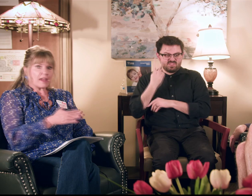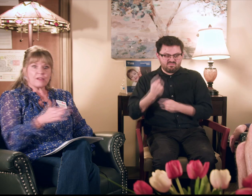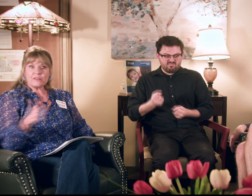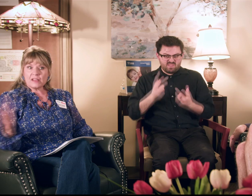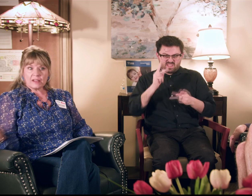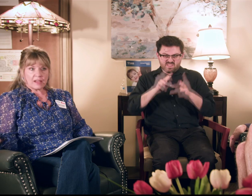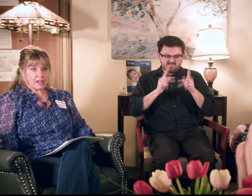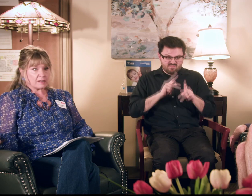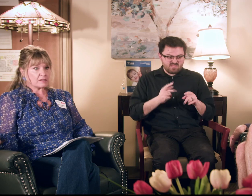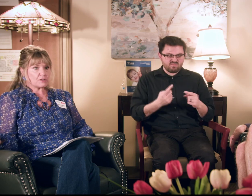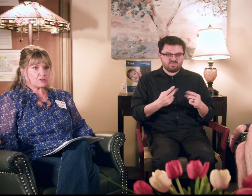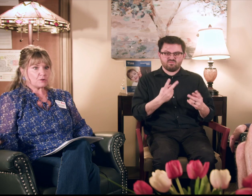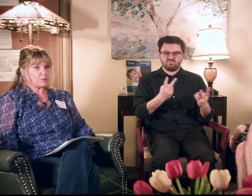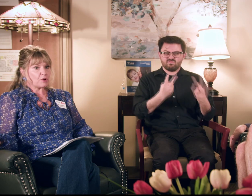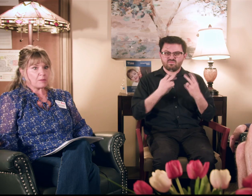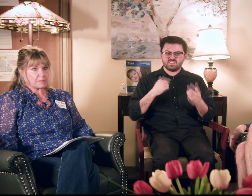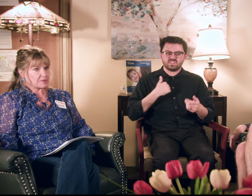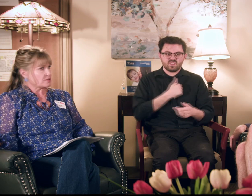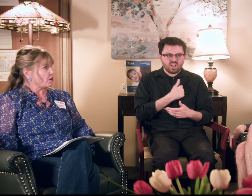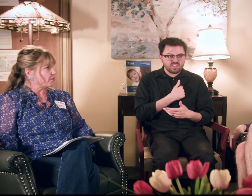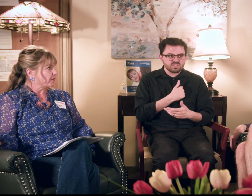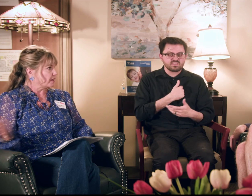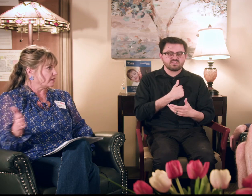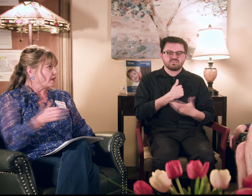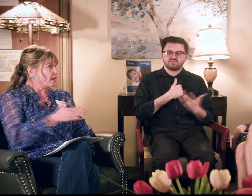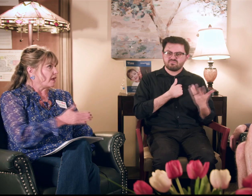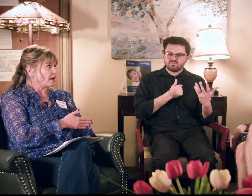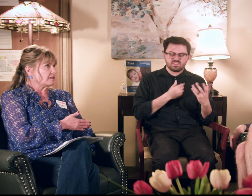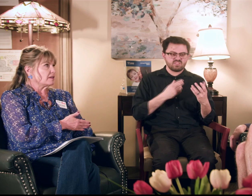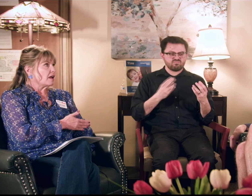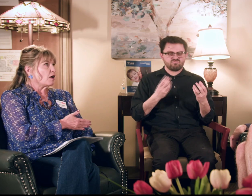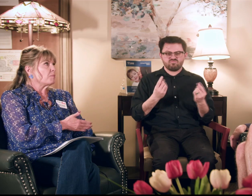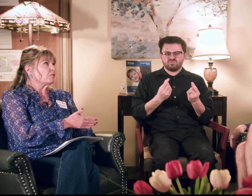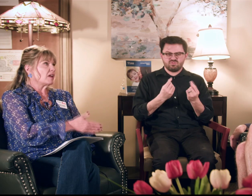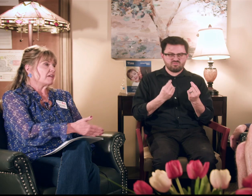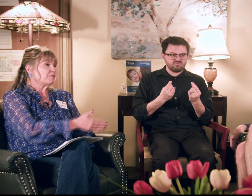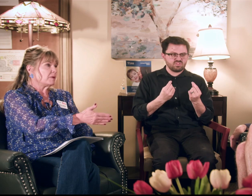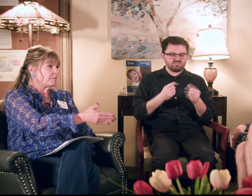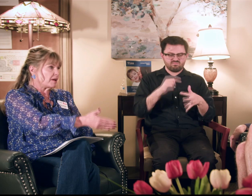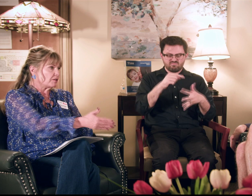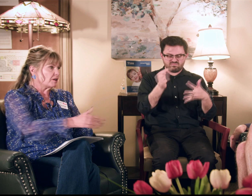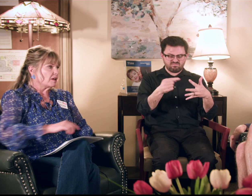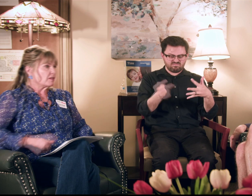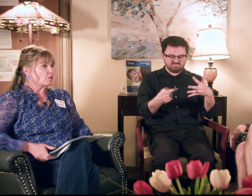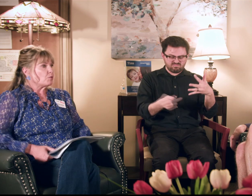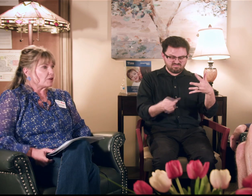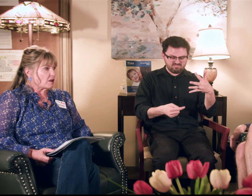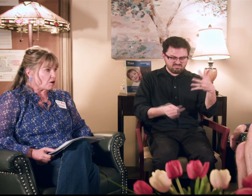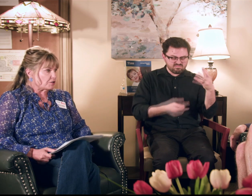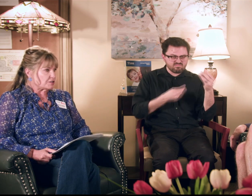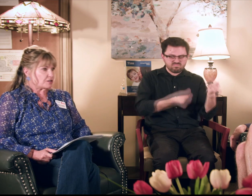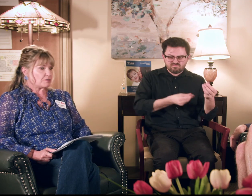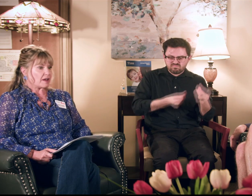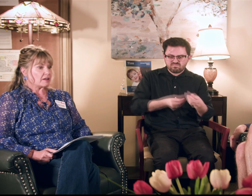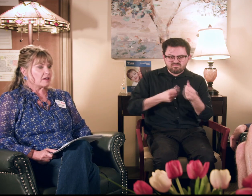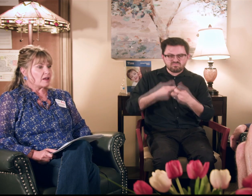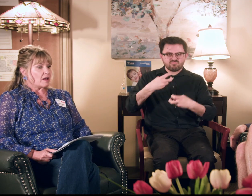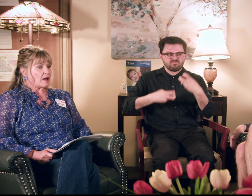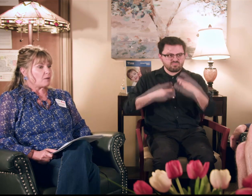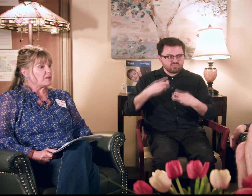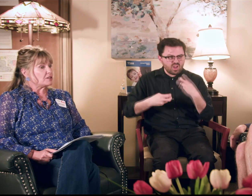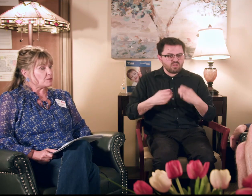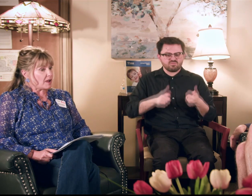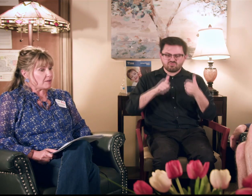are trying everything they can to problem solve and help their life be better. They're working hard to do